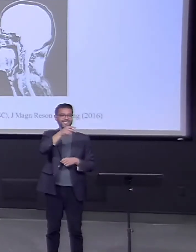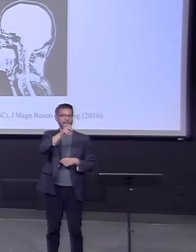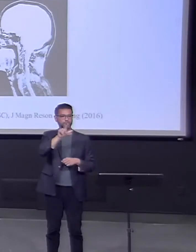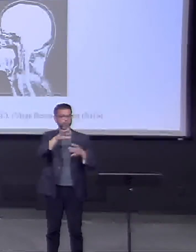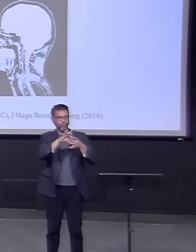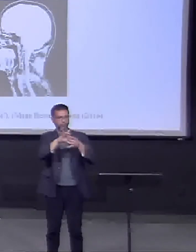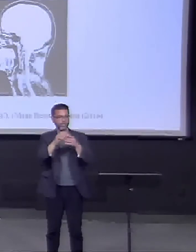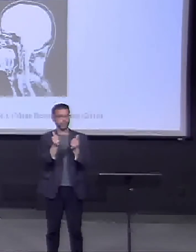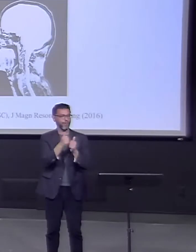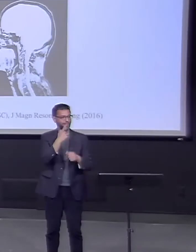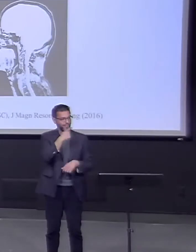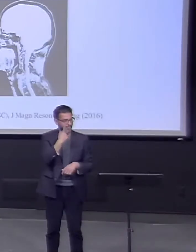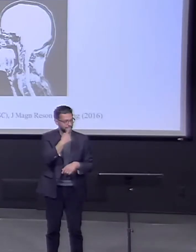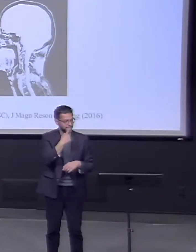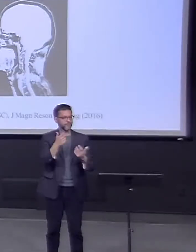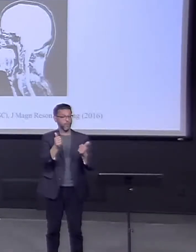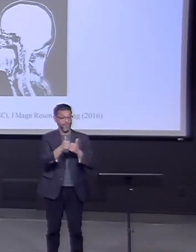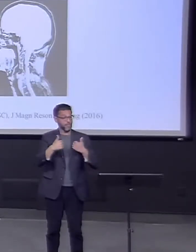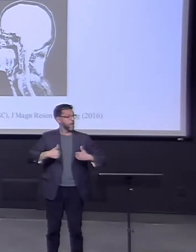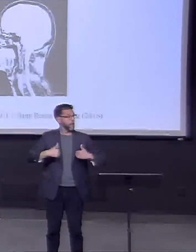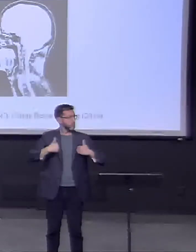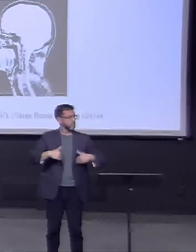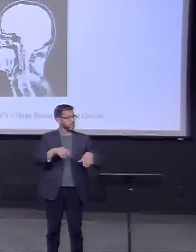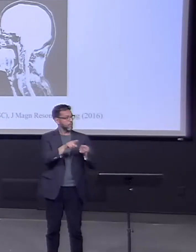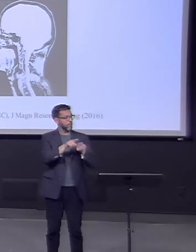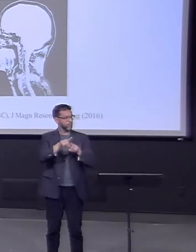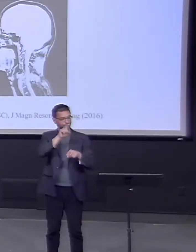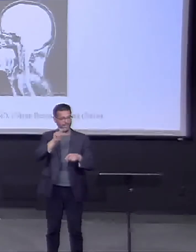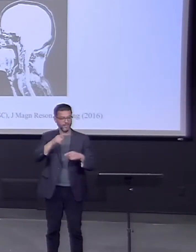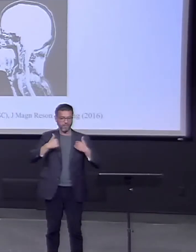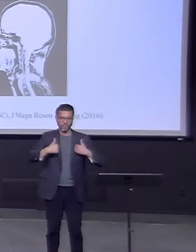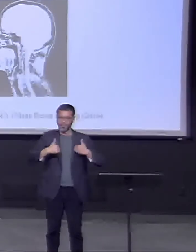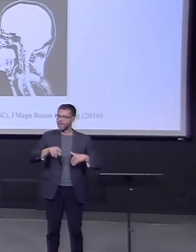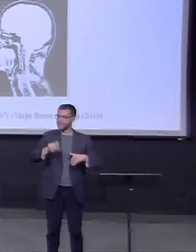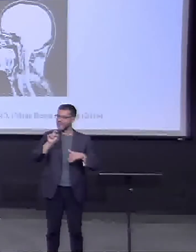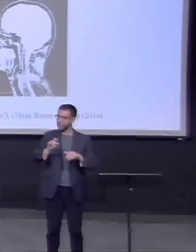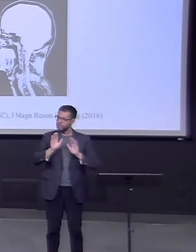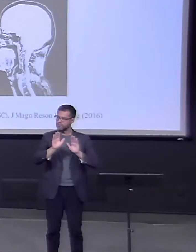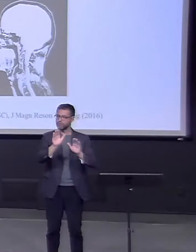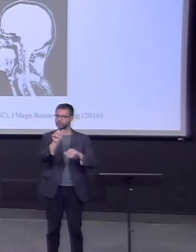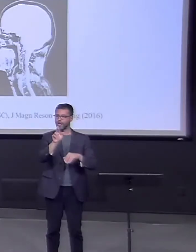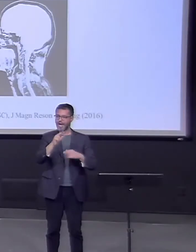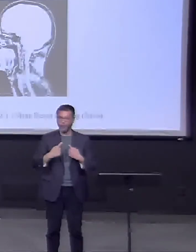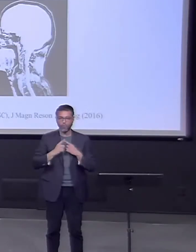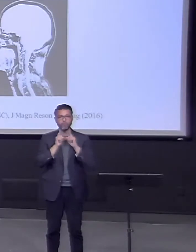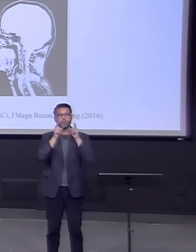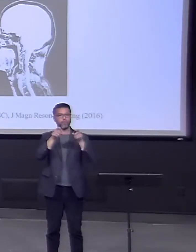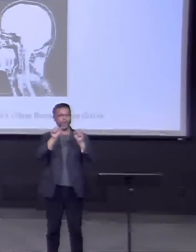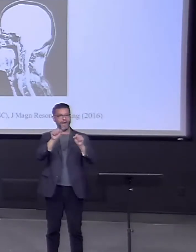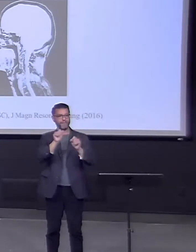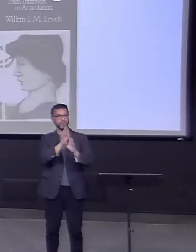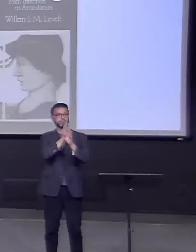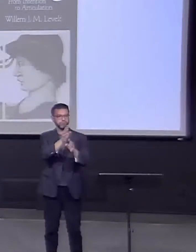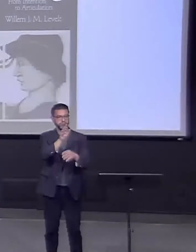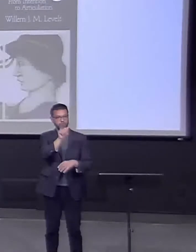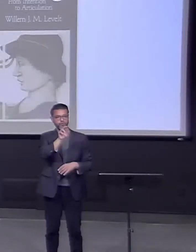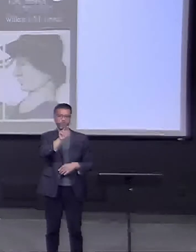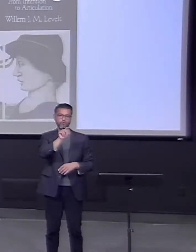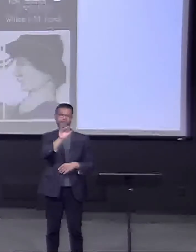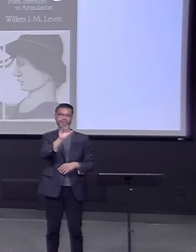the larynx, and the lungs in particular as well, because it has to pump the air through there for us to be able to articulate.